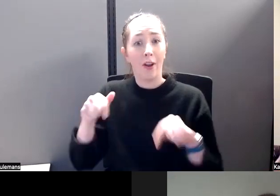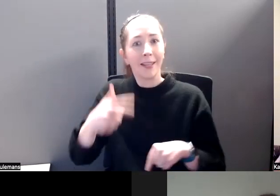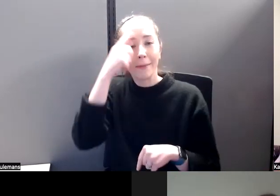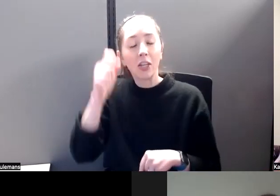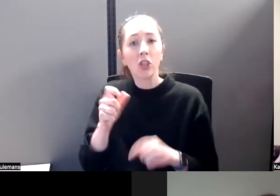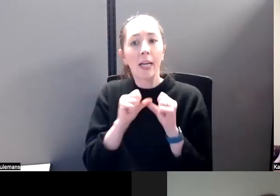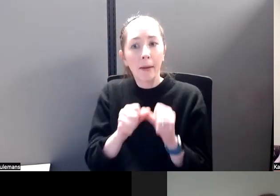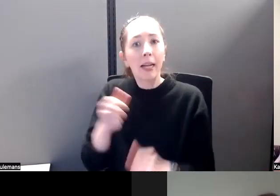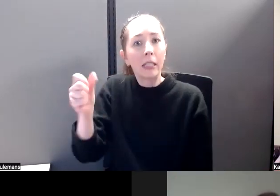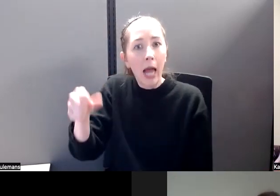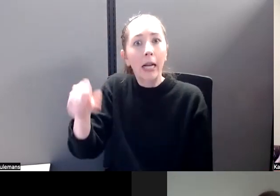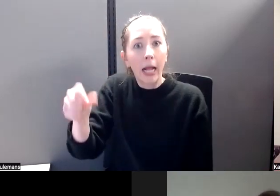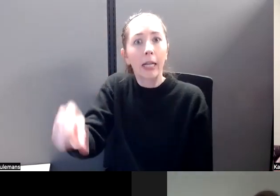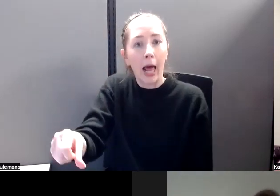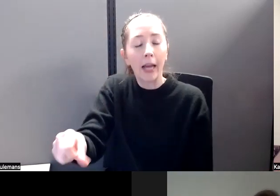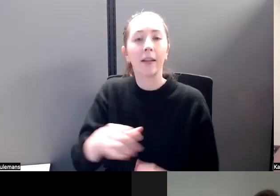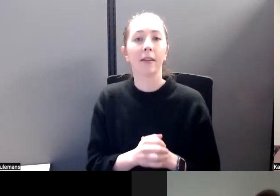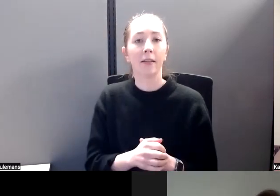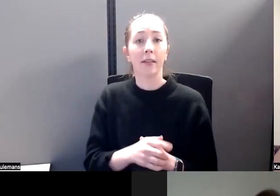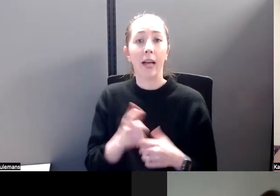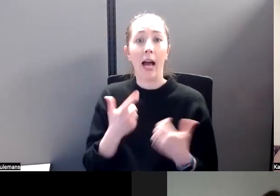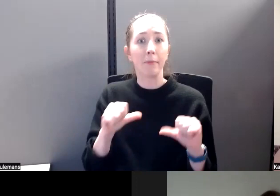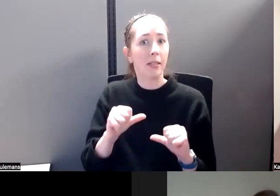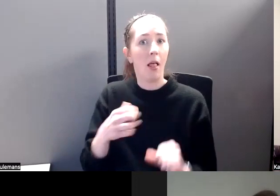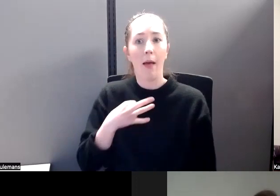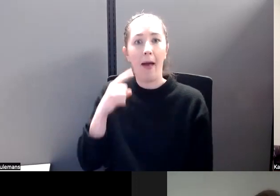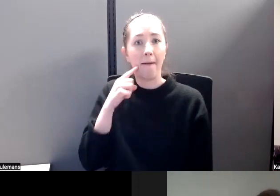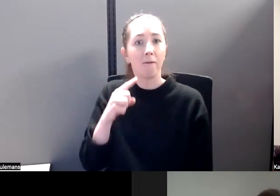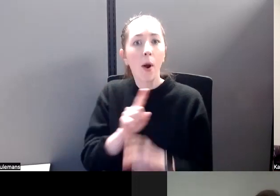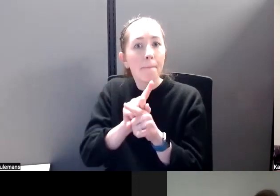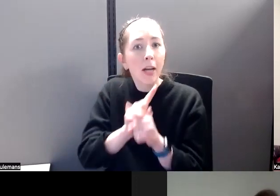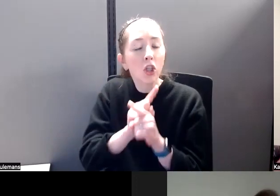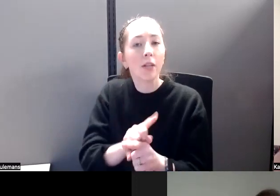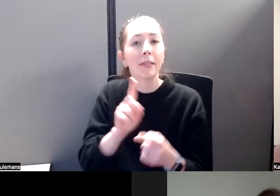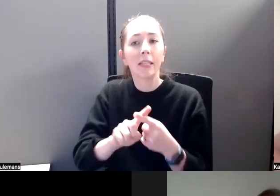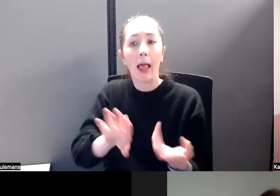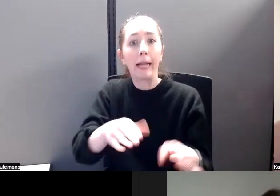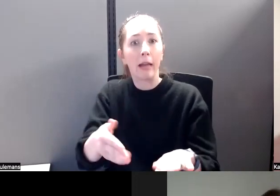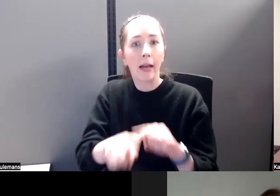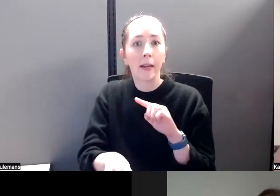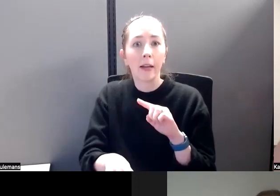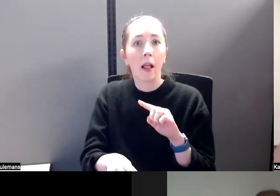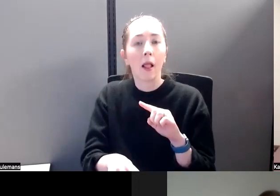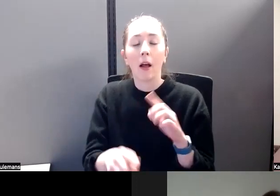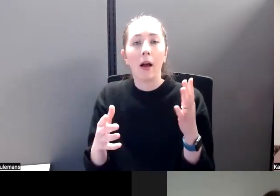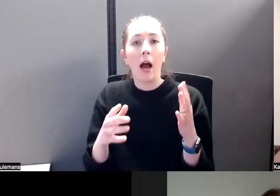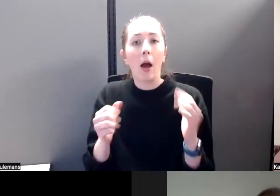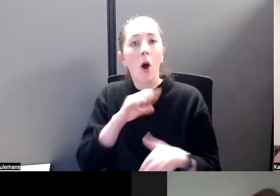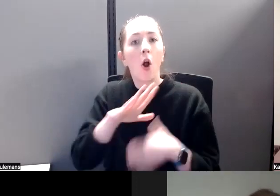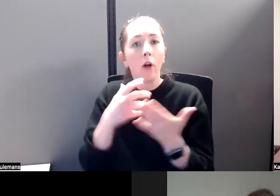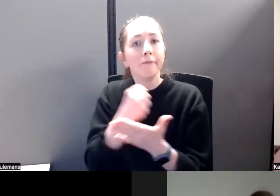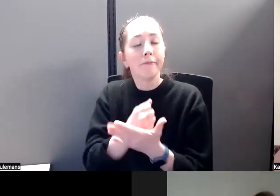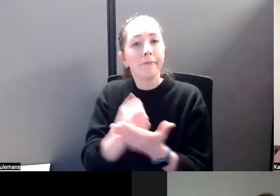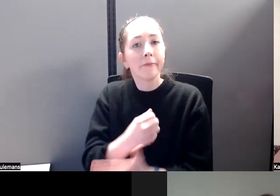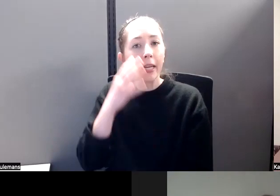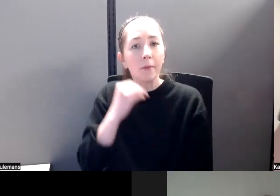again. And I'm still applying for mentorships. I'm going to apply for every mentorship till I'm dead until I can get, I want all the experience. I